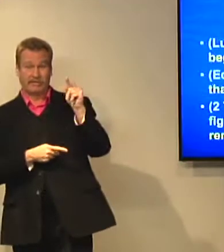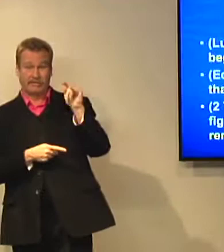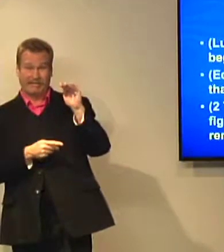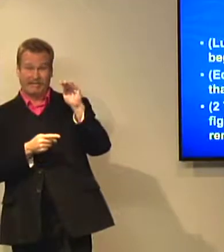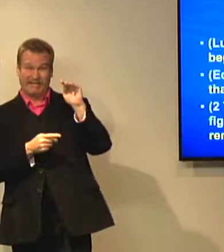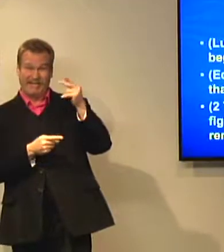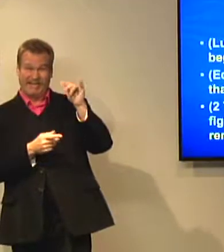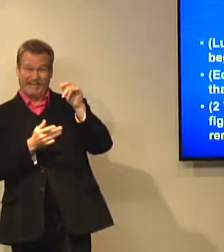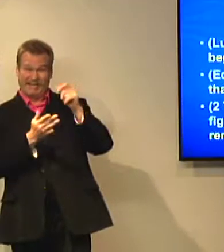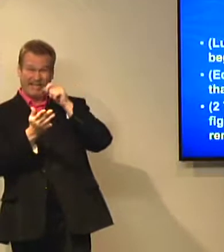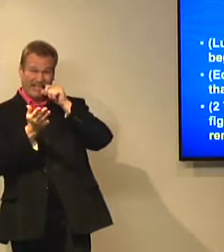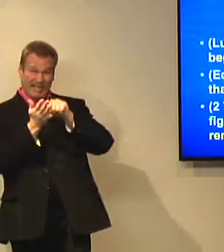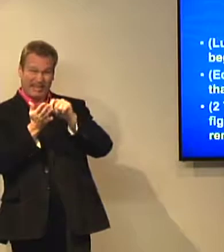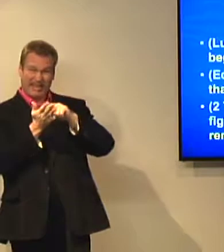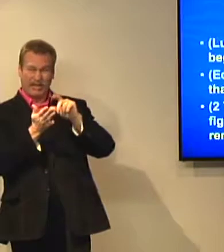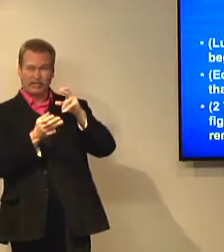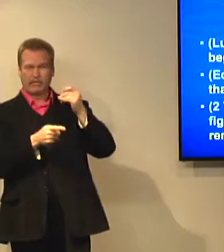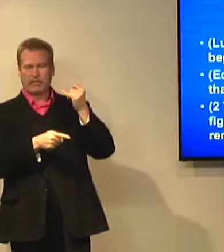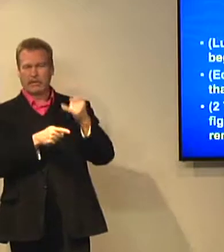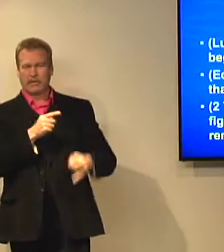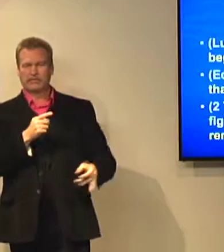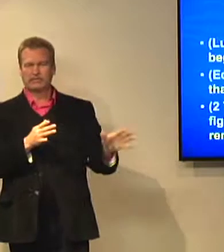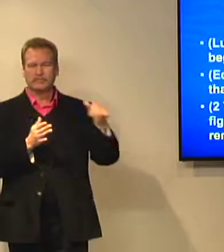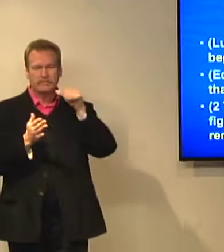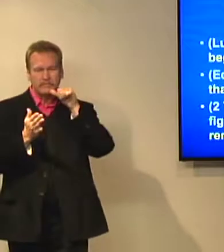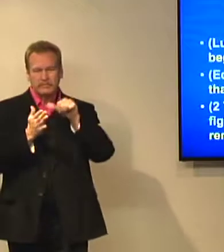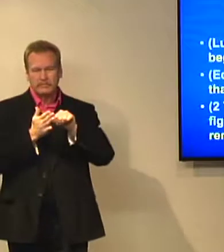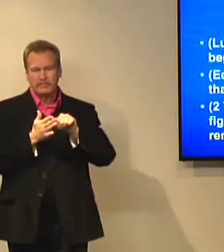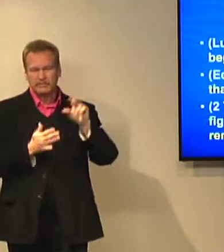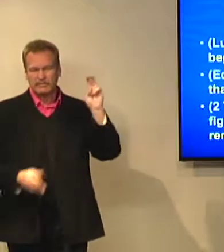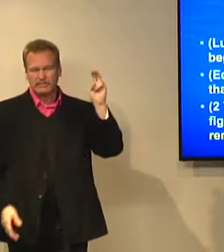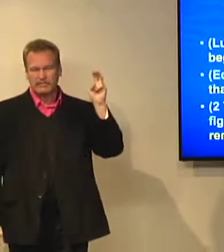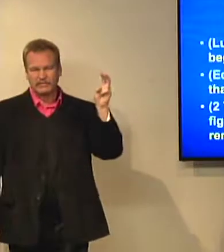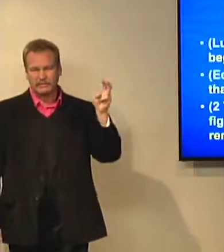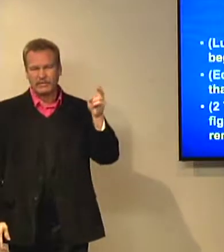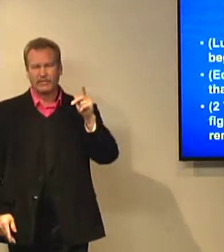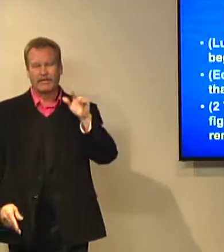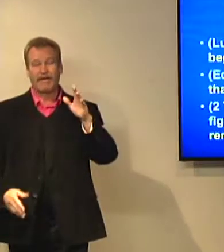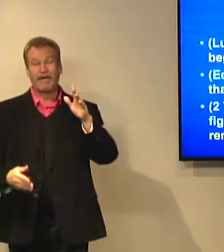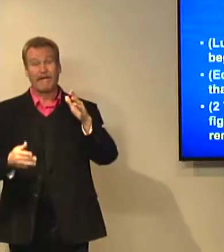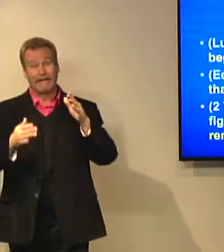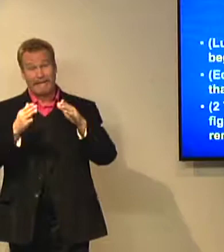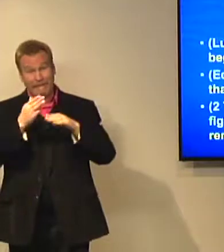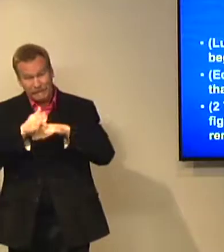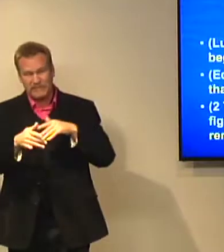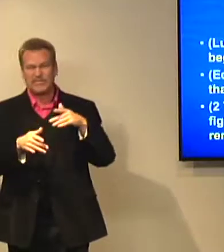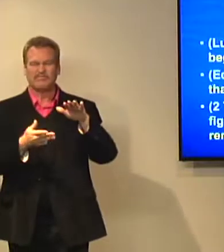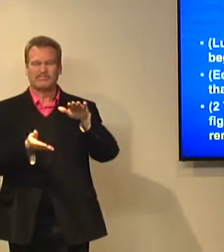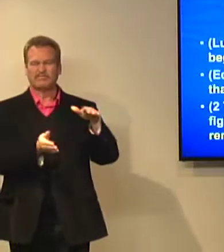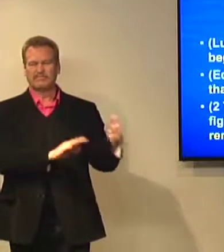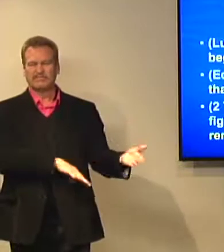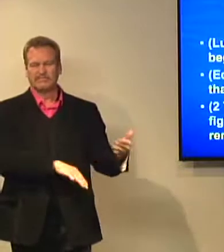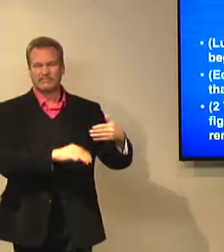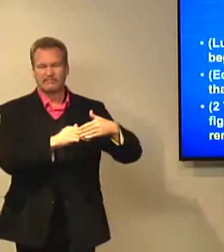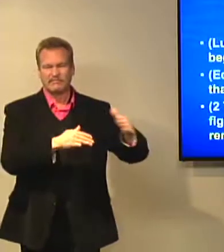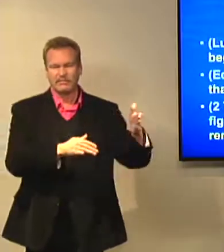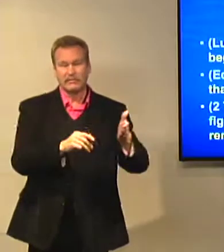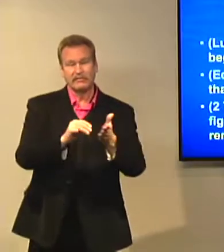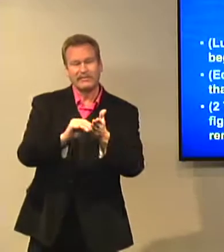But then here in this verse, in verse 7, in 2 Timothy chapter 4, he said he's about getting ready